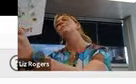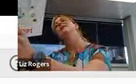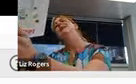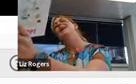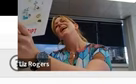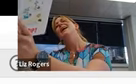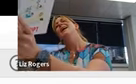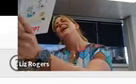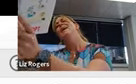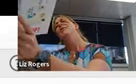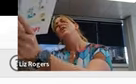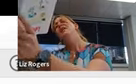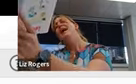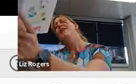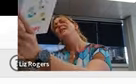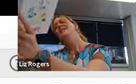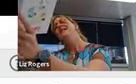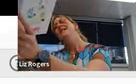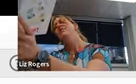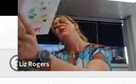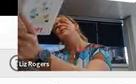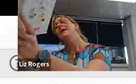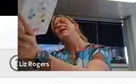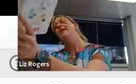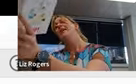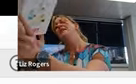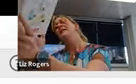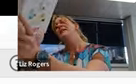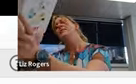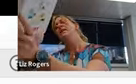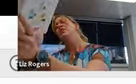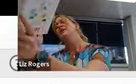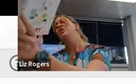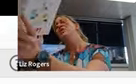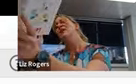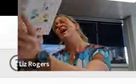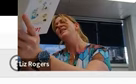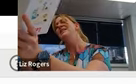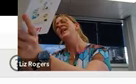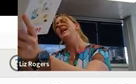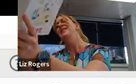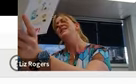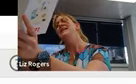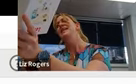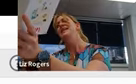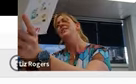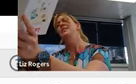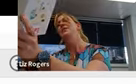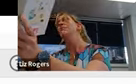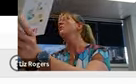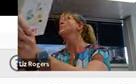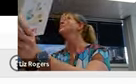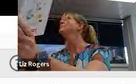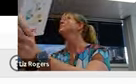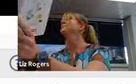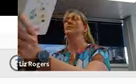Yep. And we've got the characters there, the three main characters, and then there's a bunch of additional characters there and the setting that we're